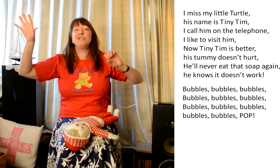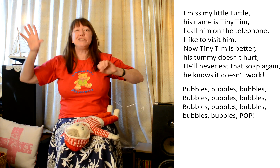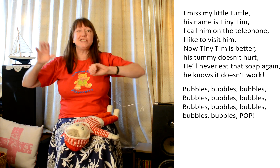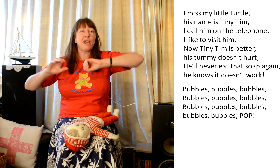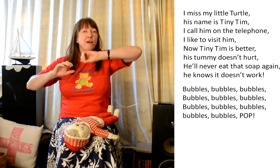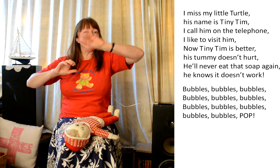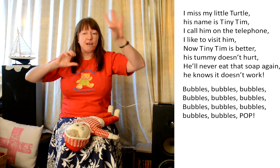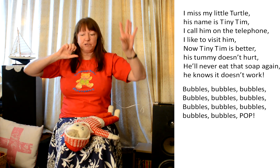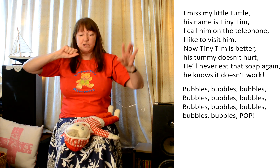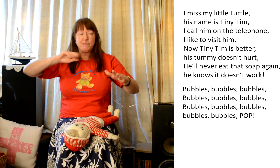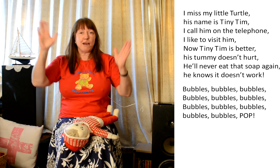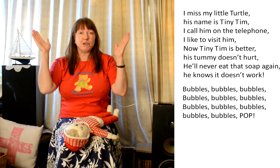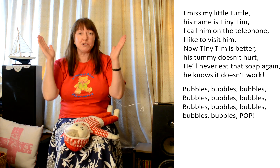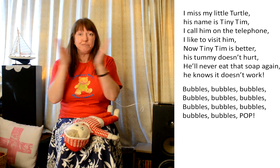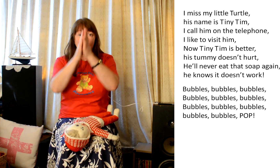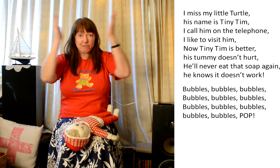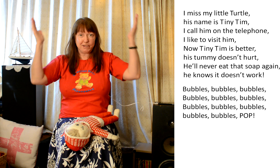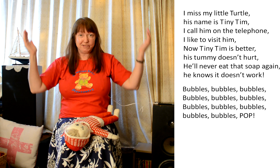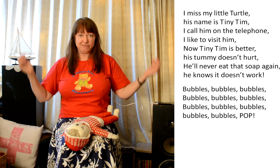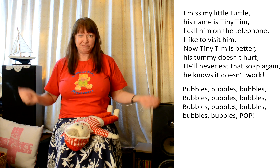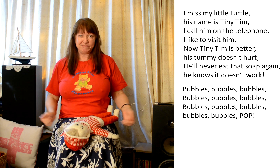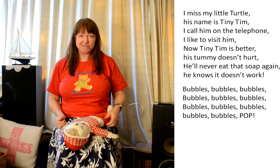bubbles, bubbles, bubbles, pop!